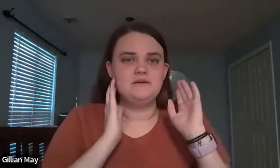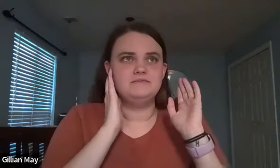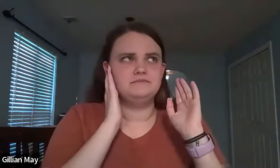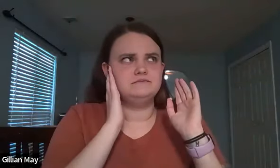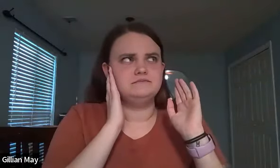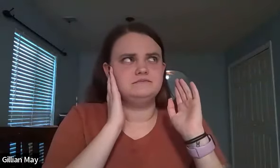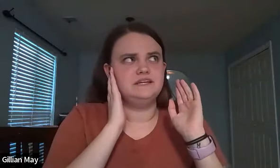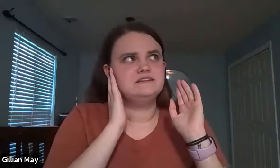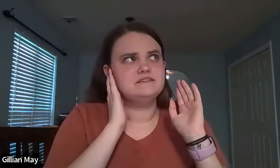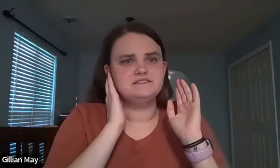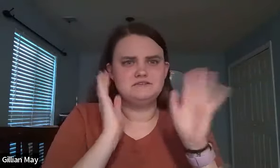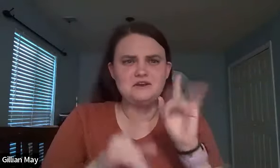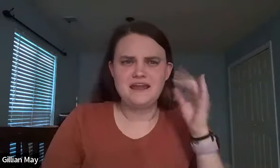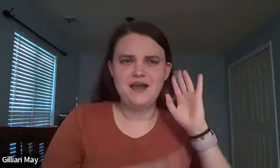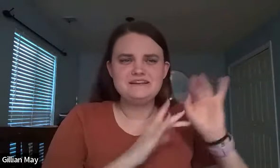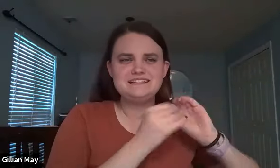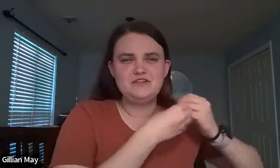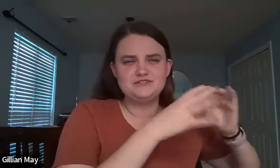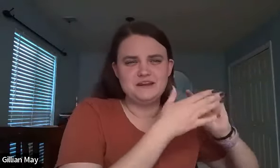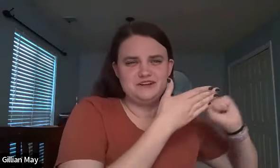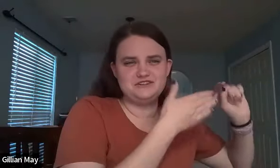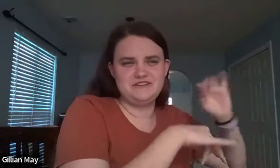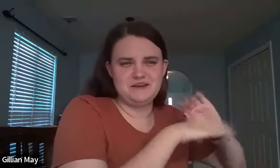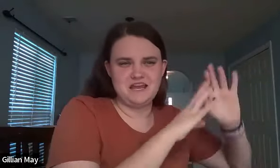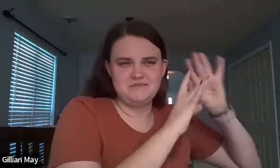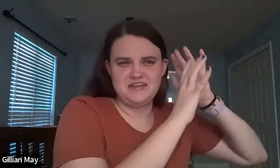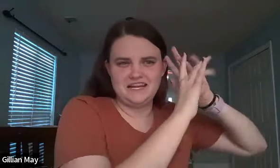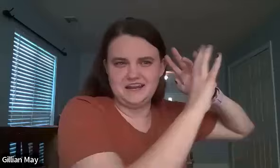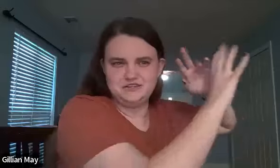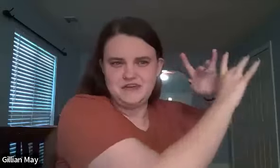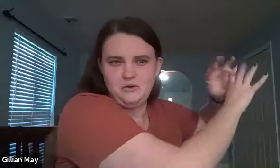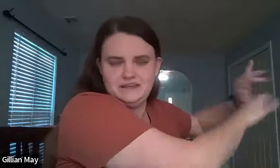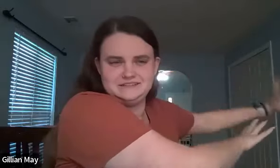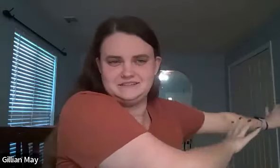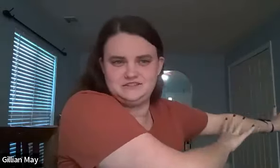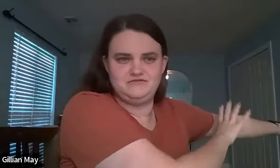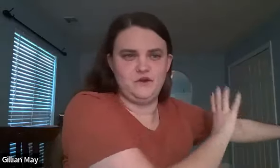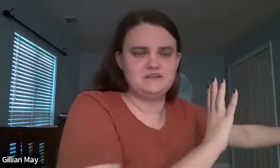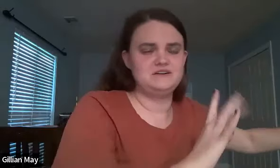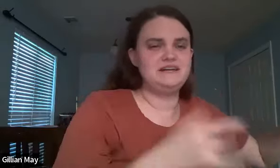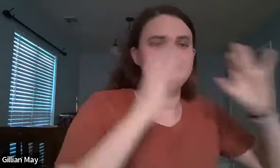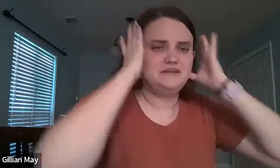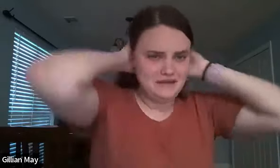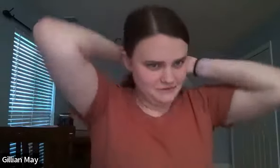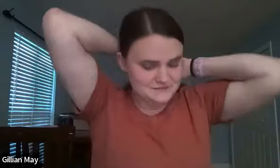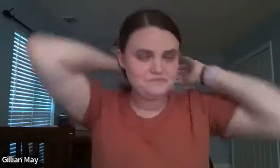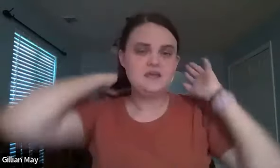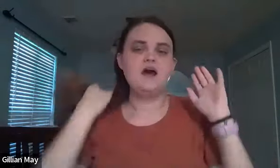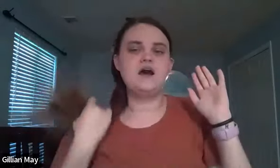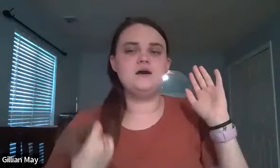So yes, I think so. Sorry, I was lost whenever I started to think about time, and then I kind of do that whole like focus on it. But anyways,